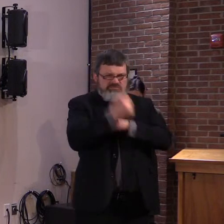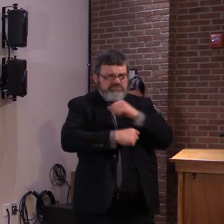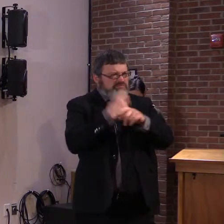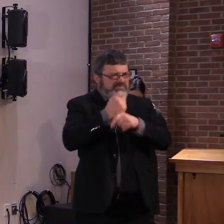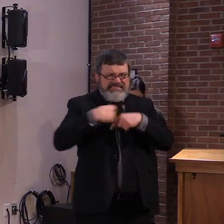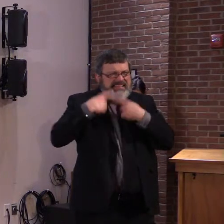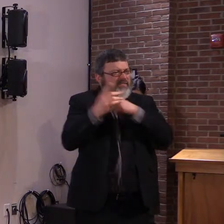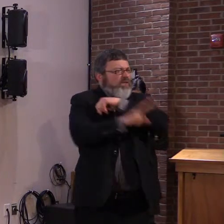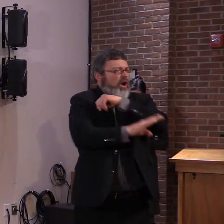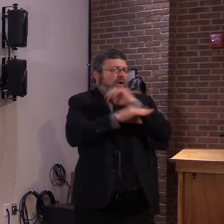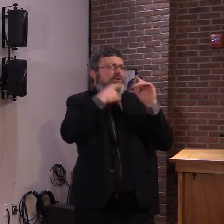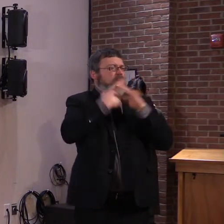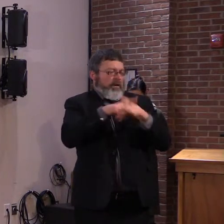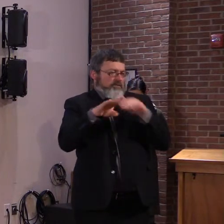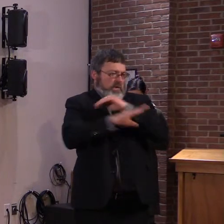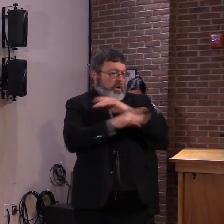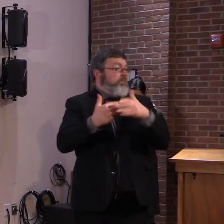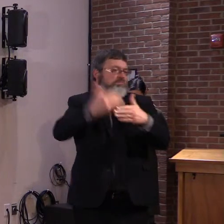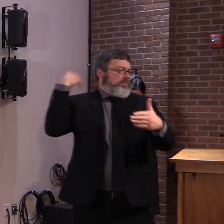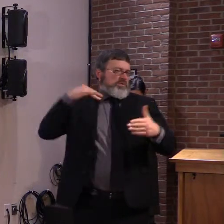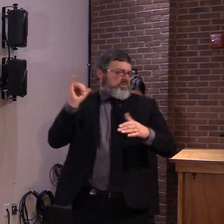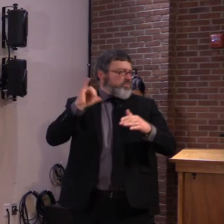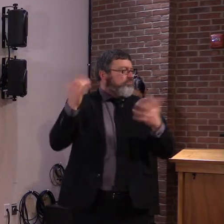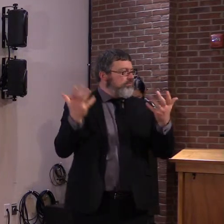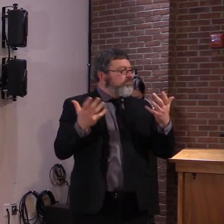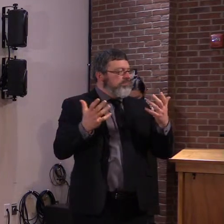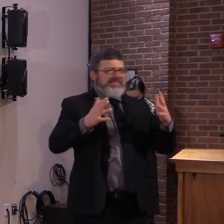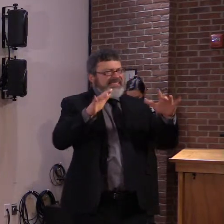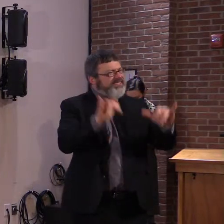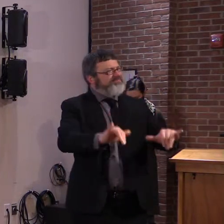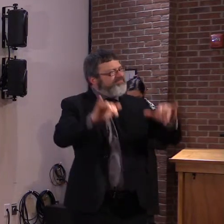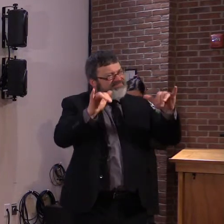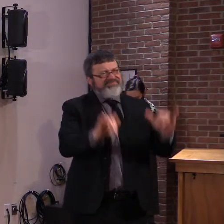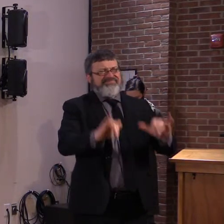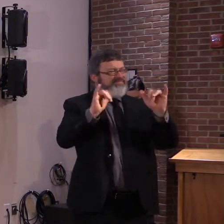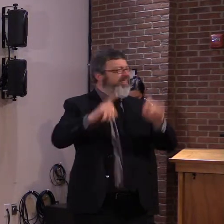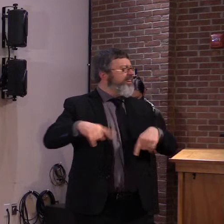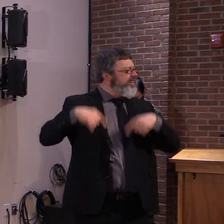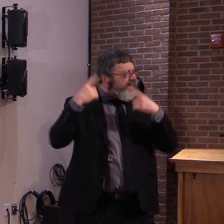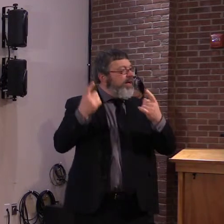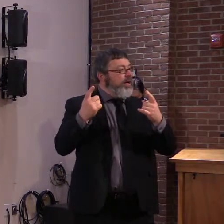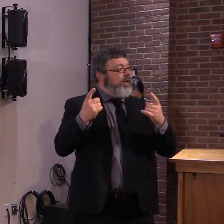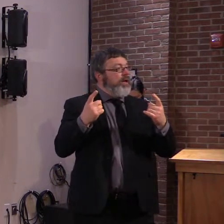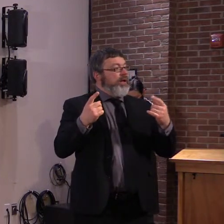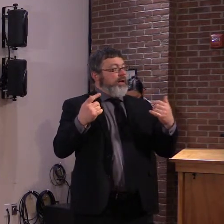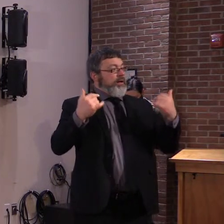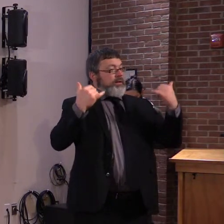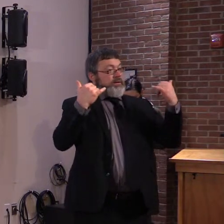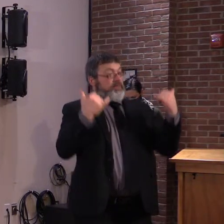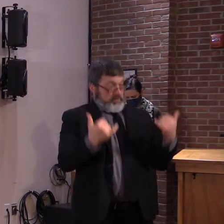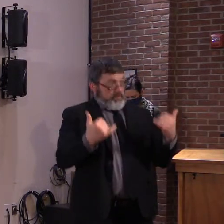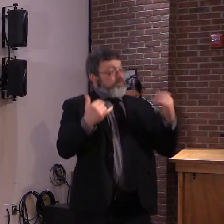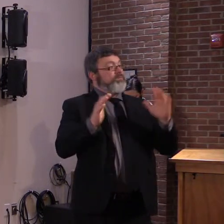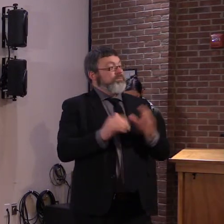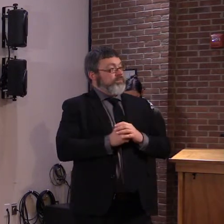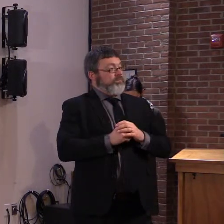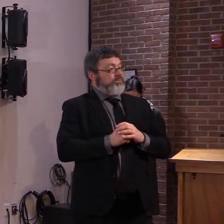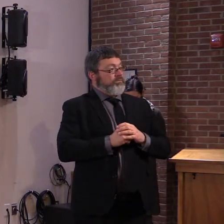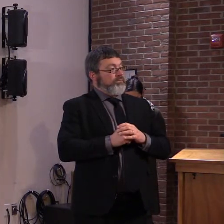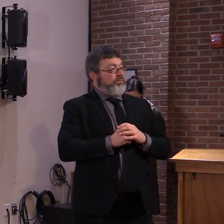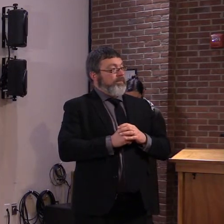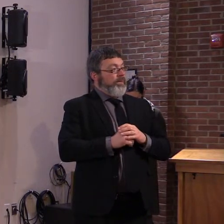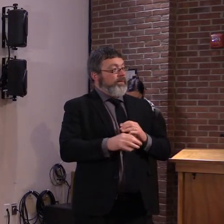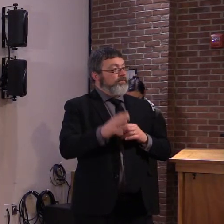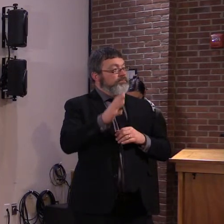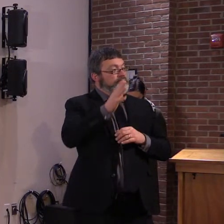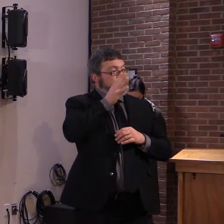for social purposes and not for the care of a child specifically or related to health.